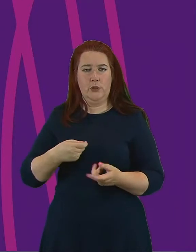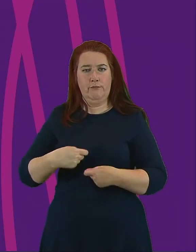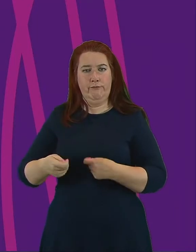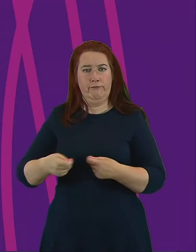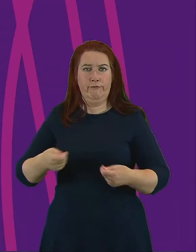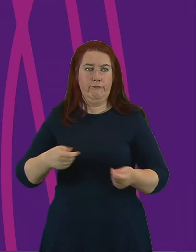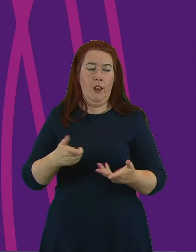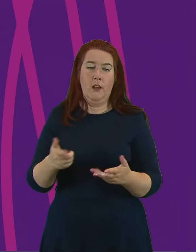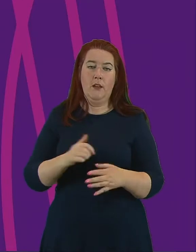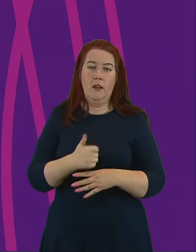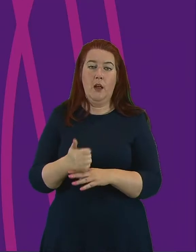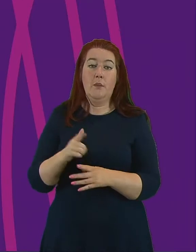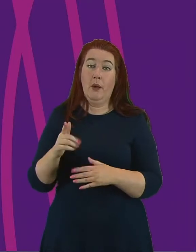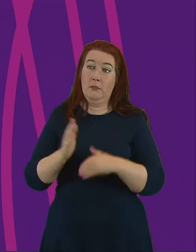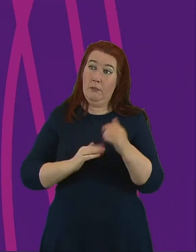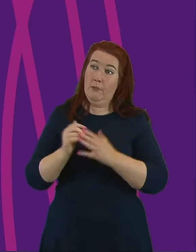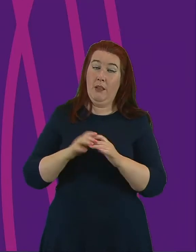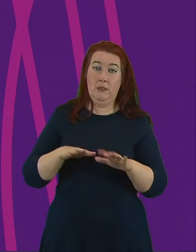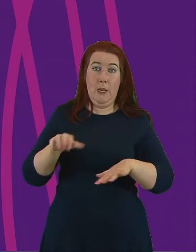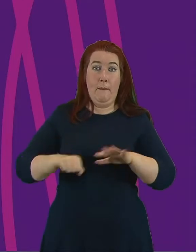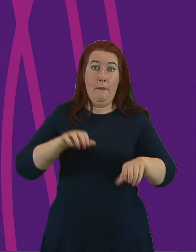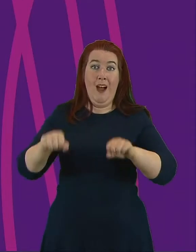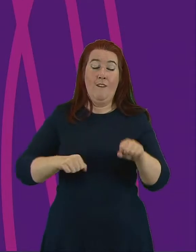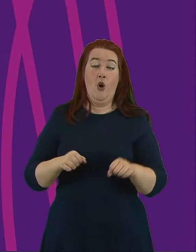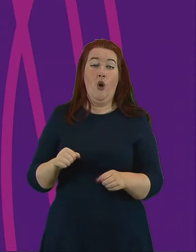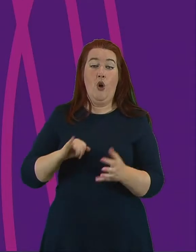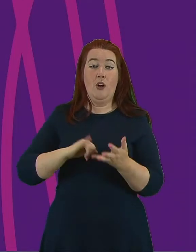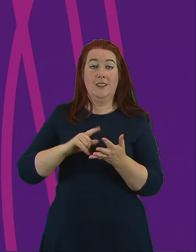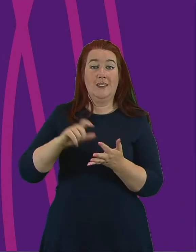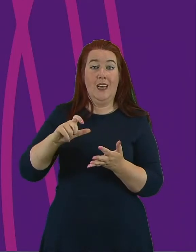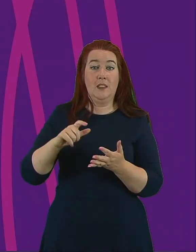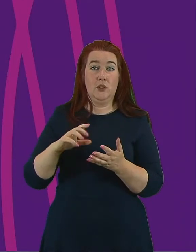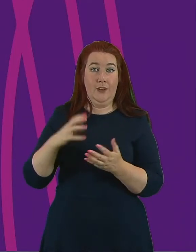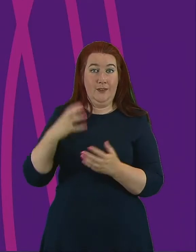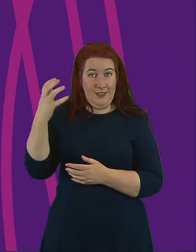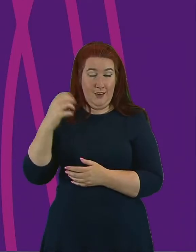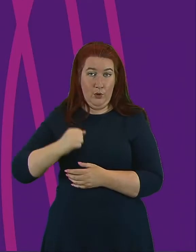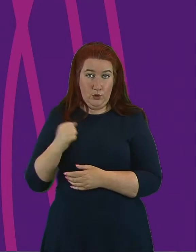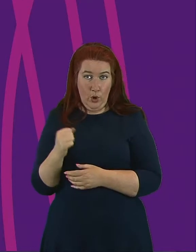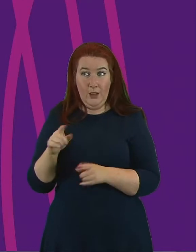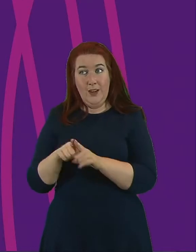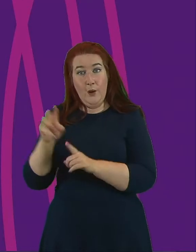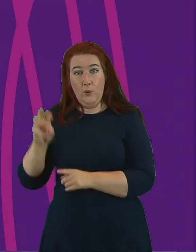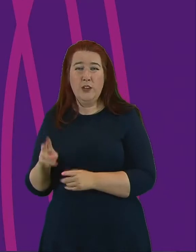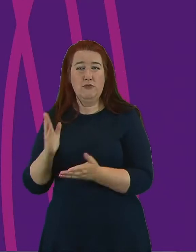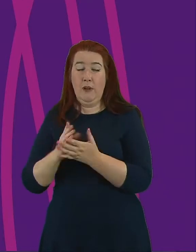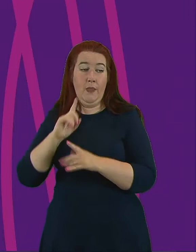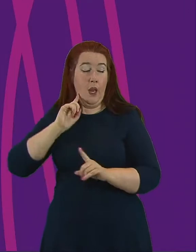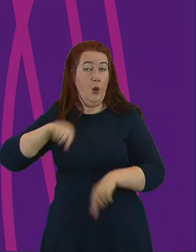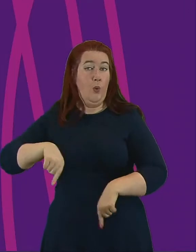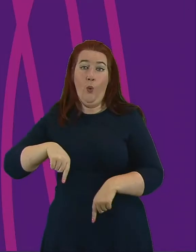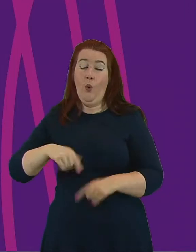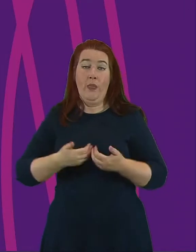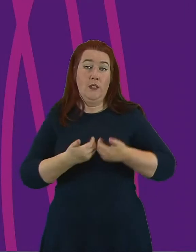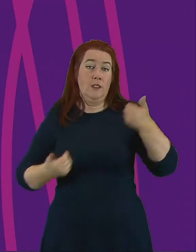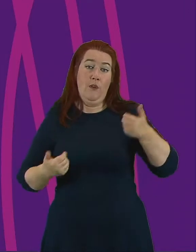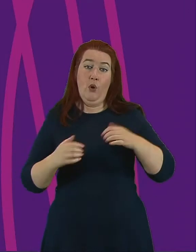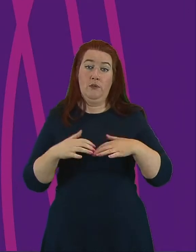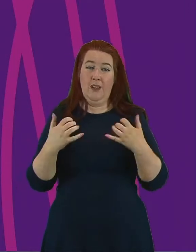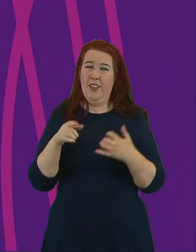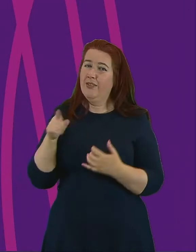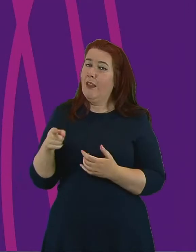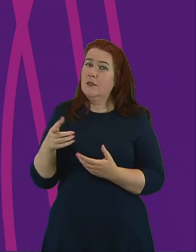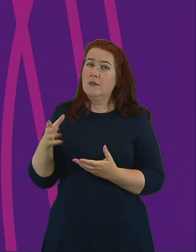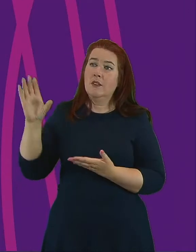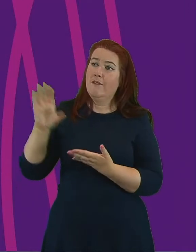empire for the Secretary of State for Scotland and the Secretary of State for Wales, and ignore the devolved administrations. These are funds that are already administered by